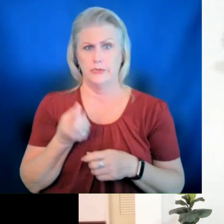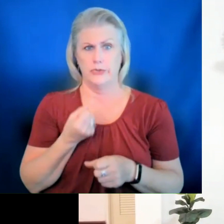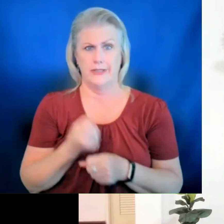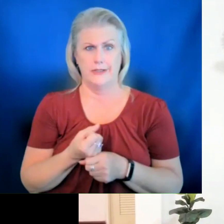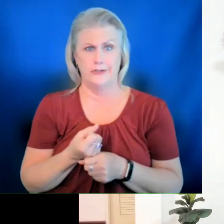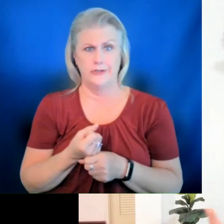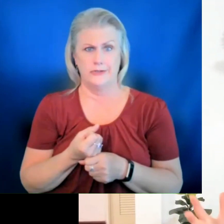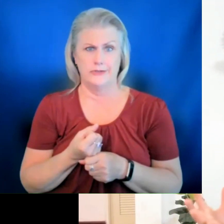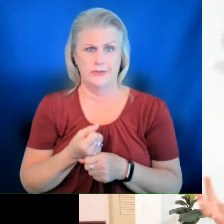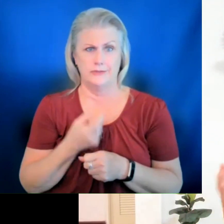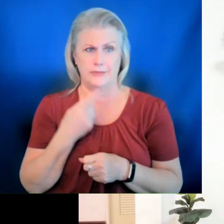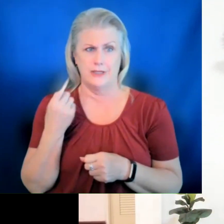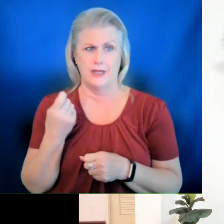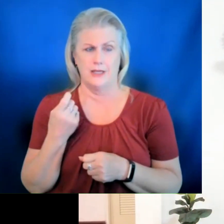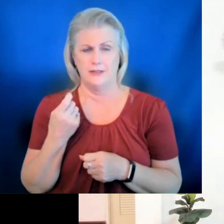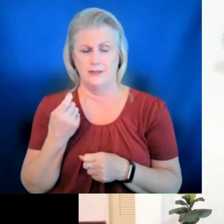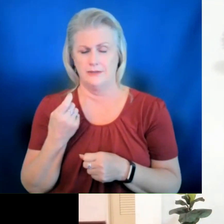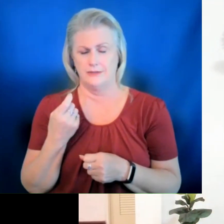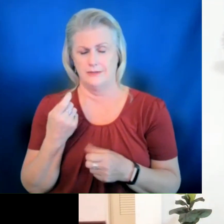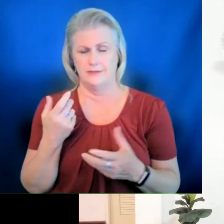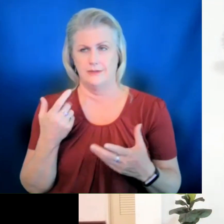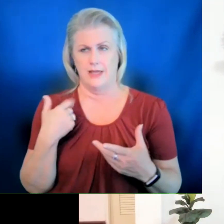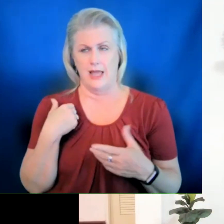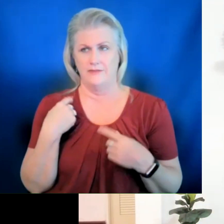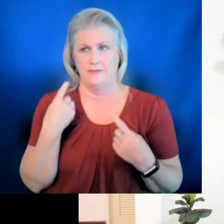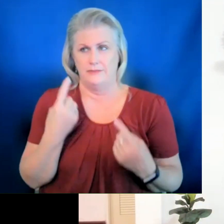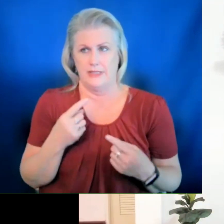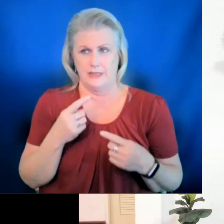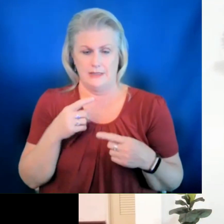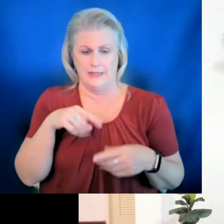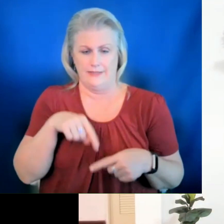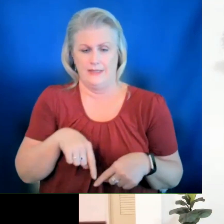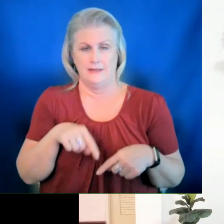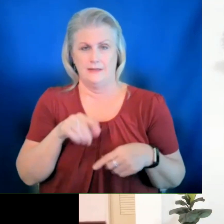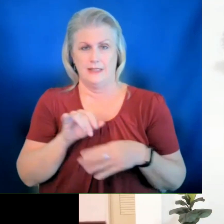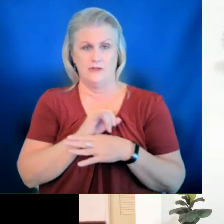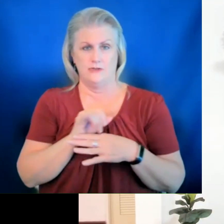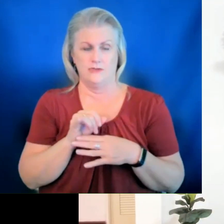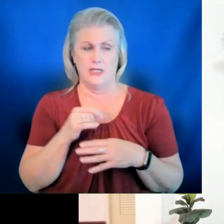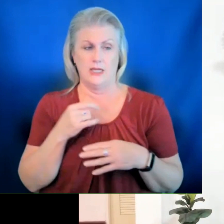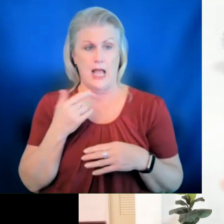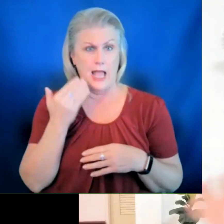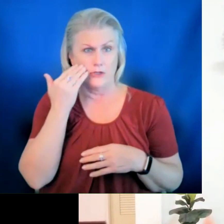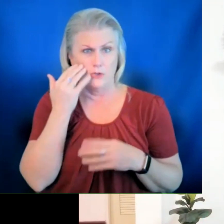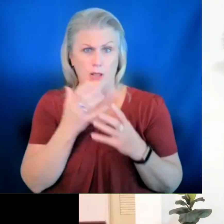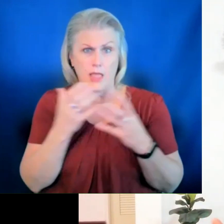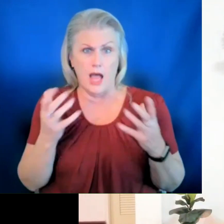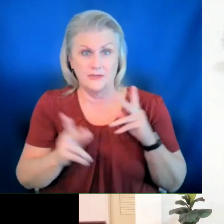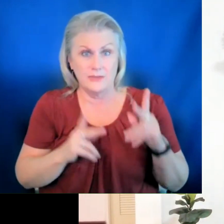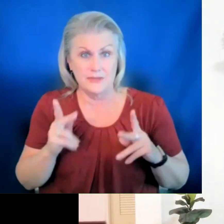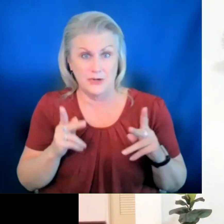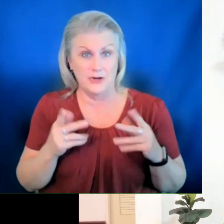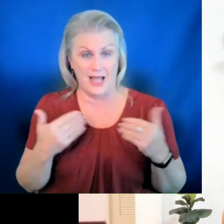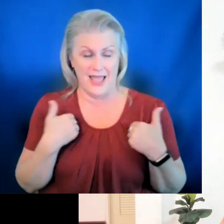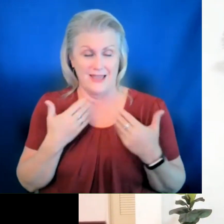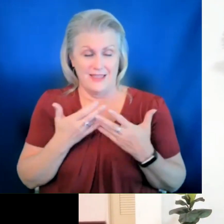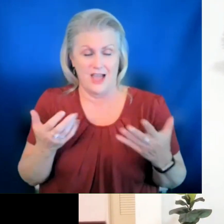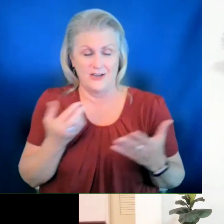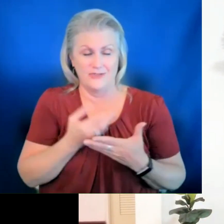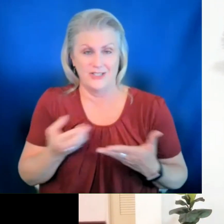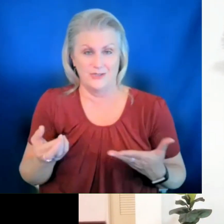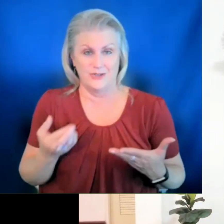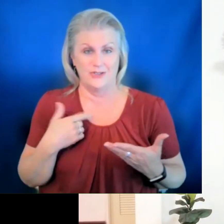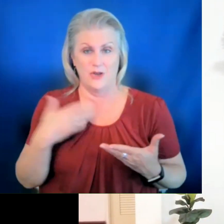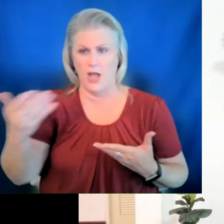few years. And because I have been in this industry for the last few years, I knew a lot of people and I had a lot